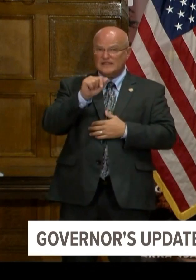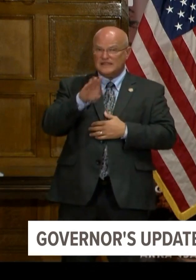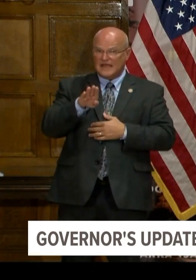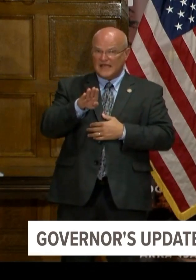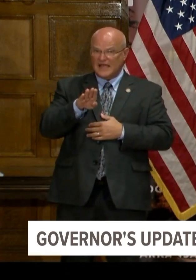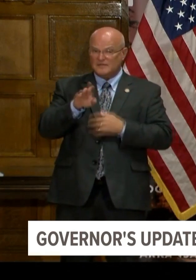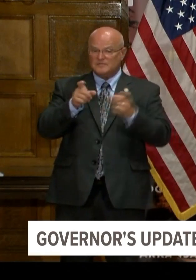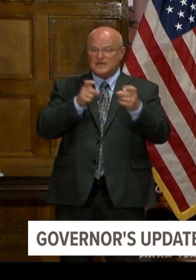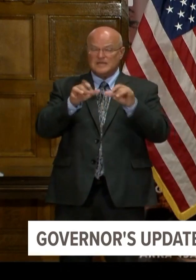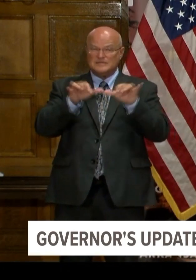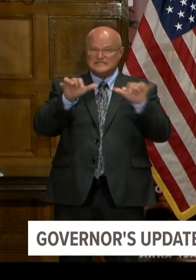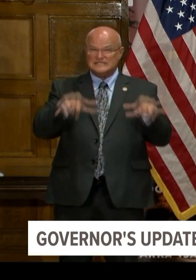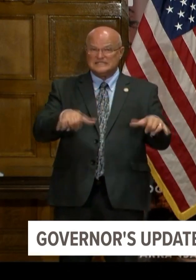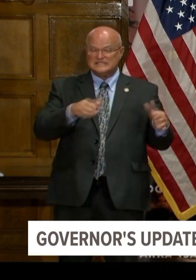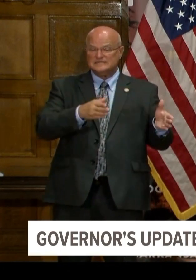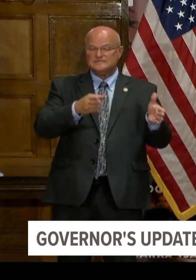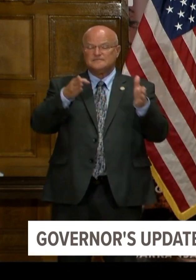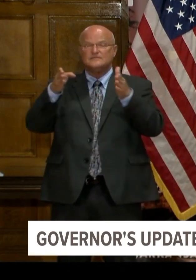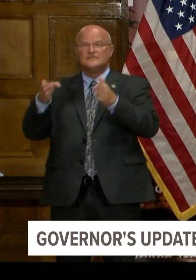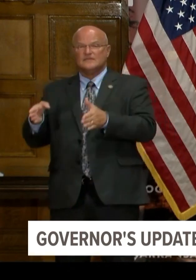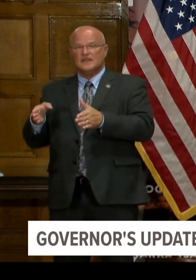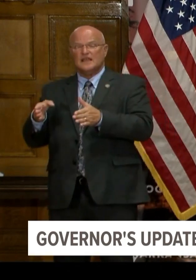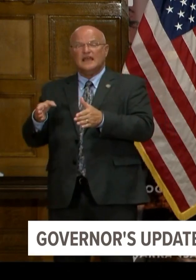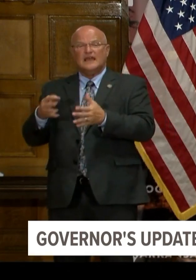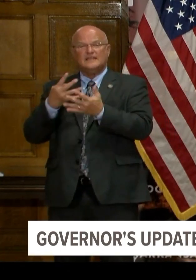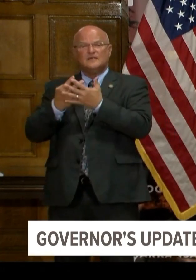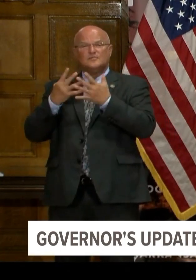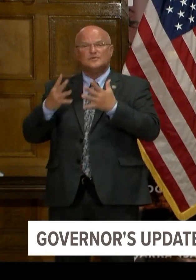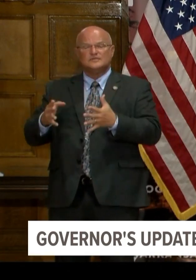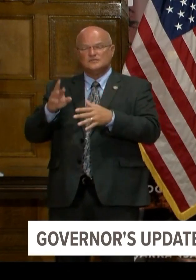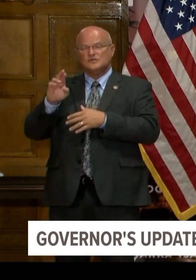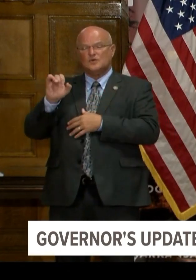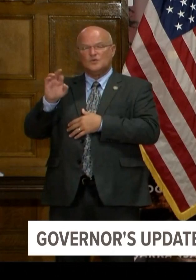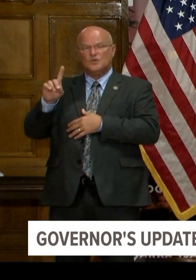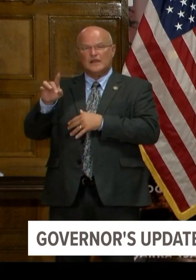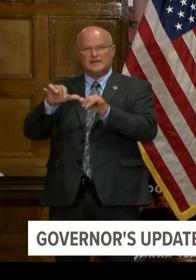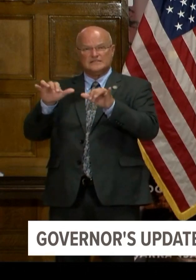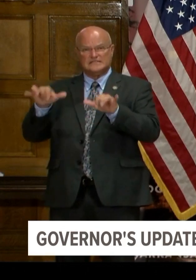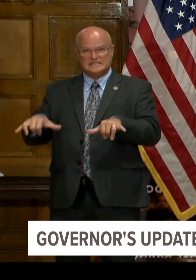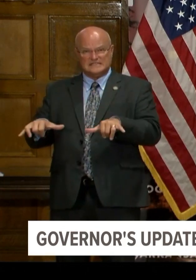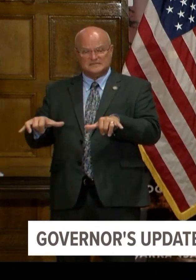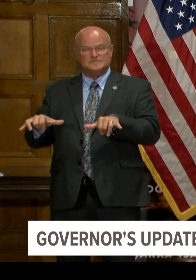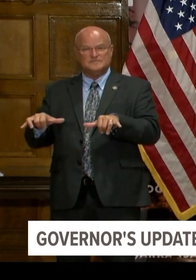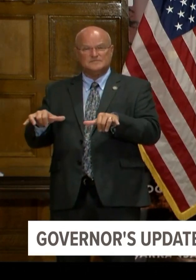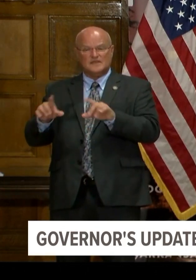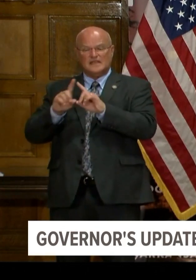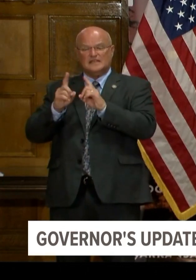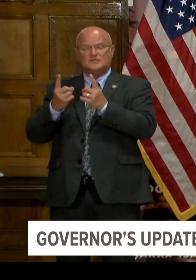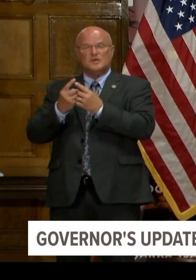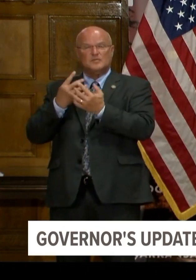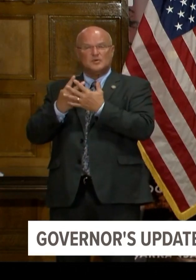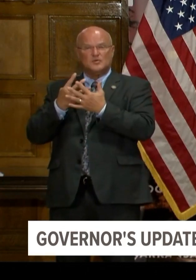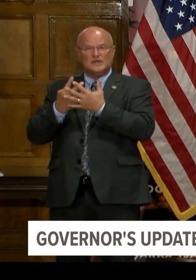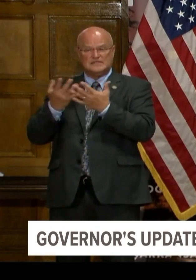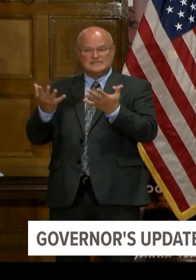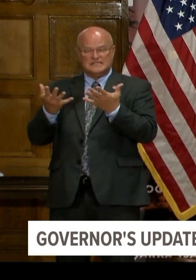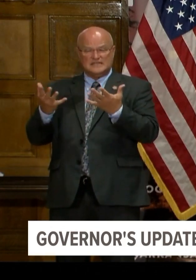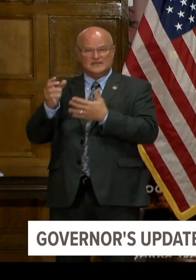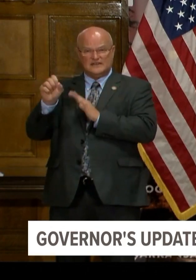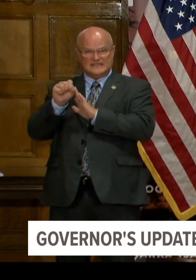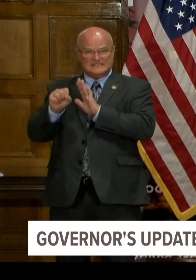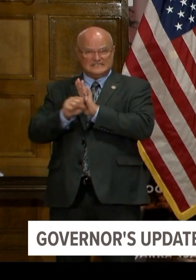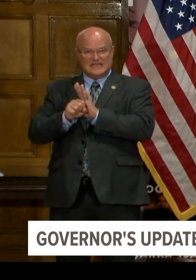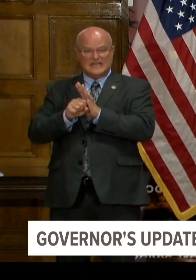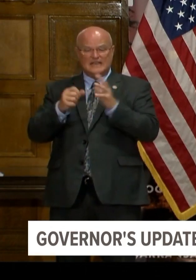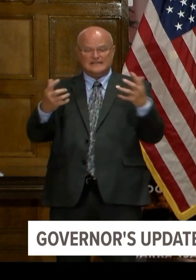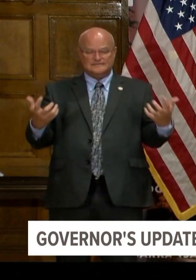laboratory management system and the offender record system utilized by the Department of Corrections here in the state of Arkansas. This interface will